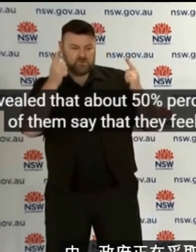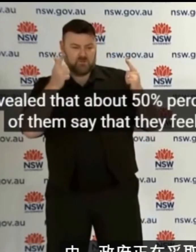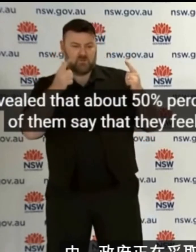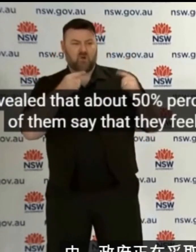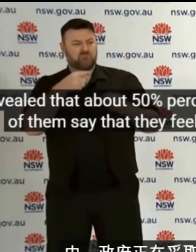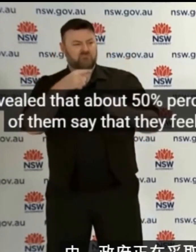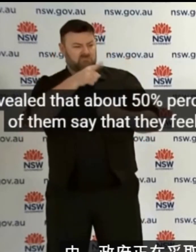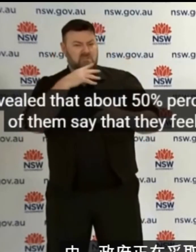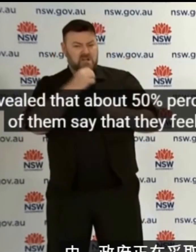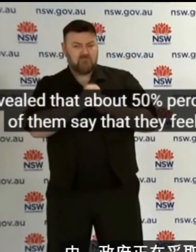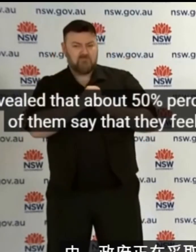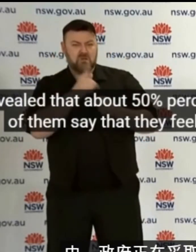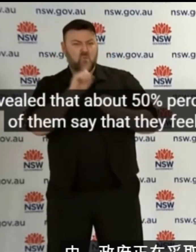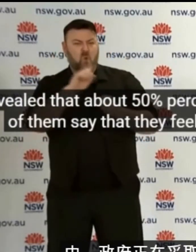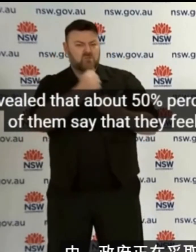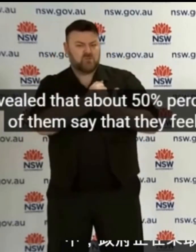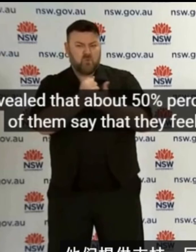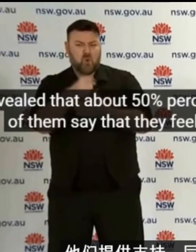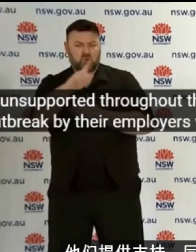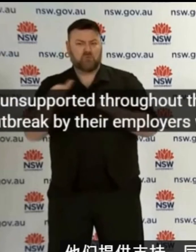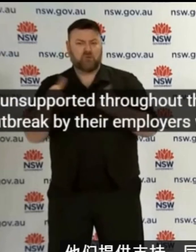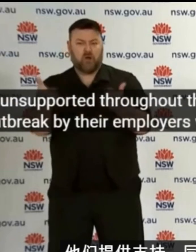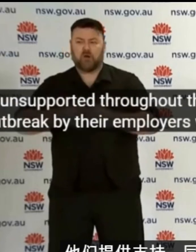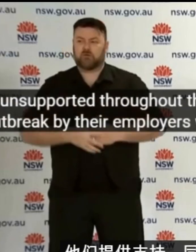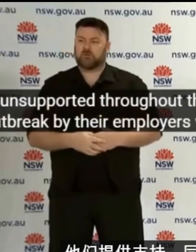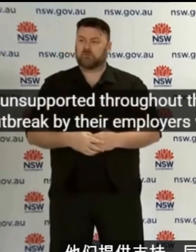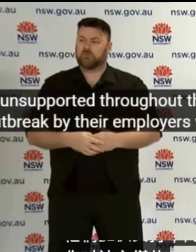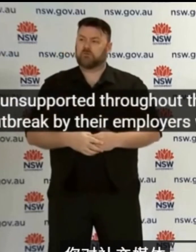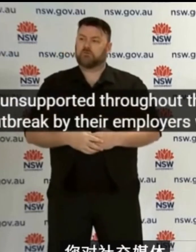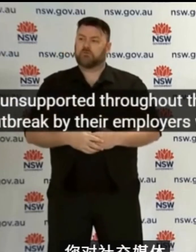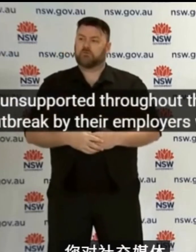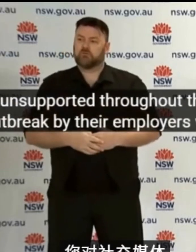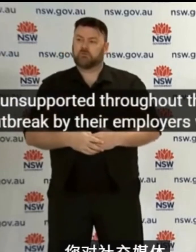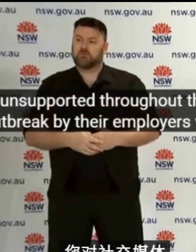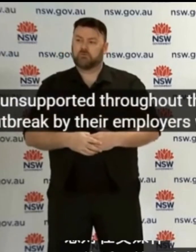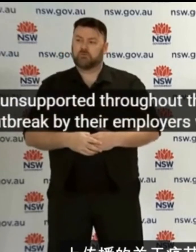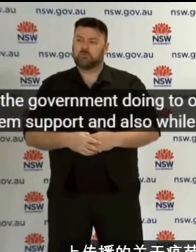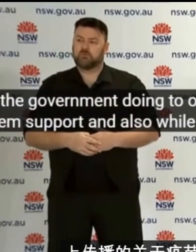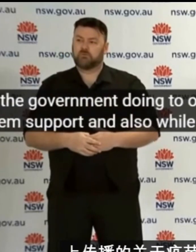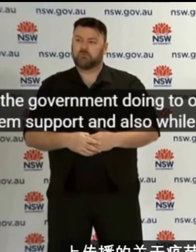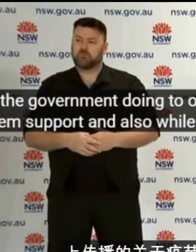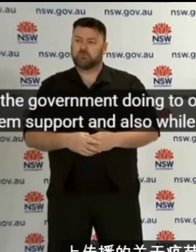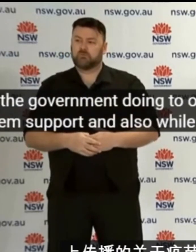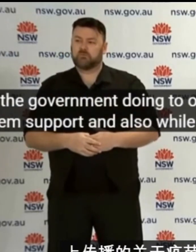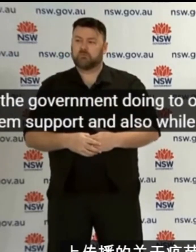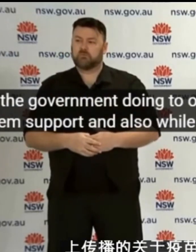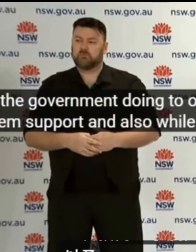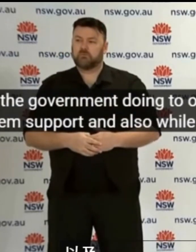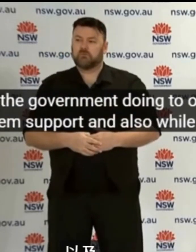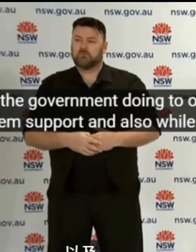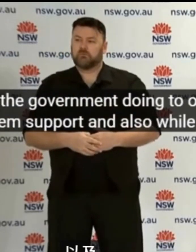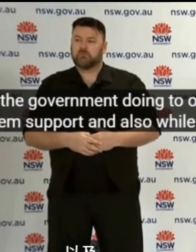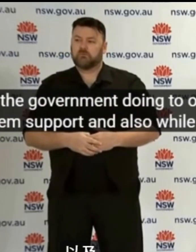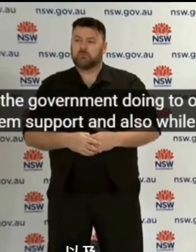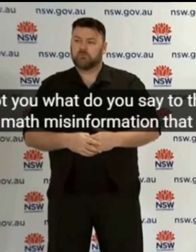support? And also, while I've got you, what do you say to the mass misinformation that's spreading about vaccines on social media and the